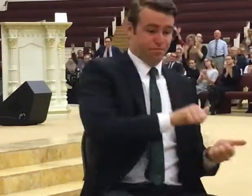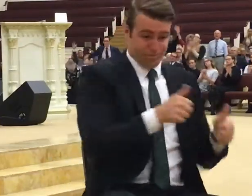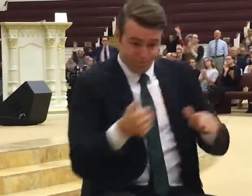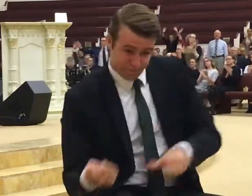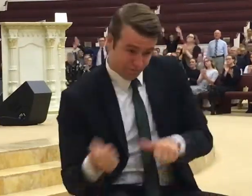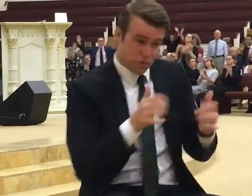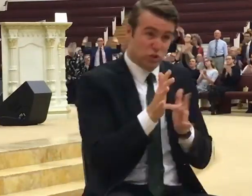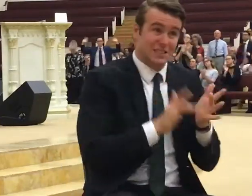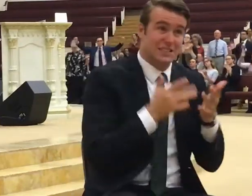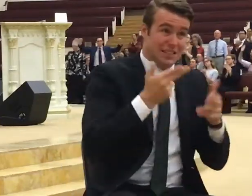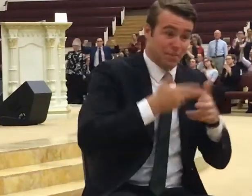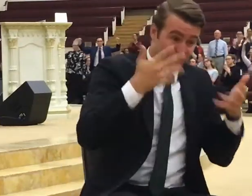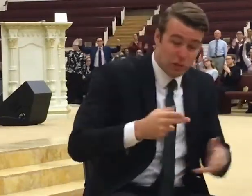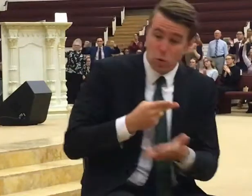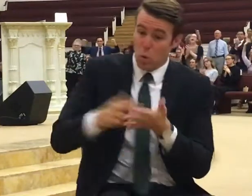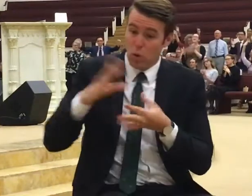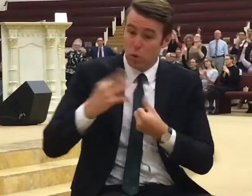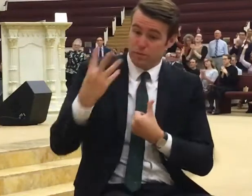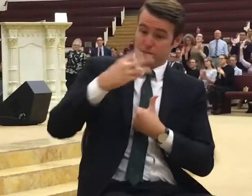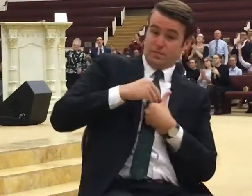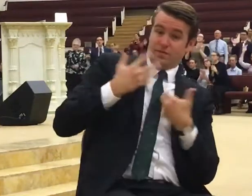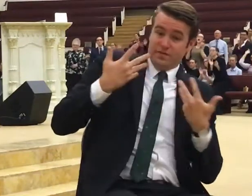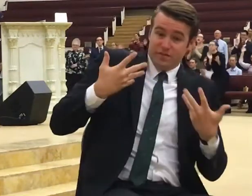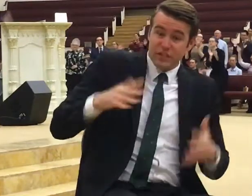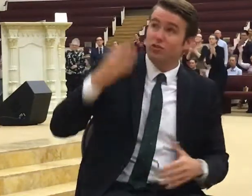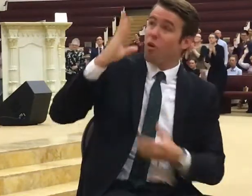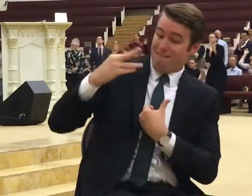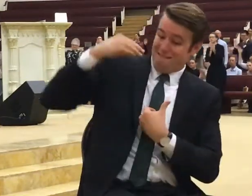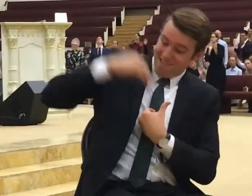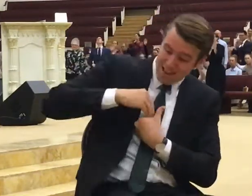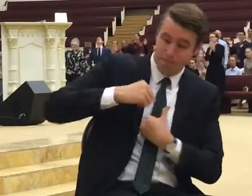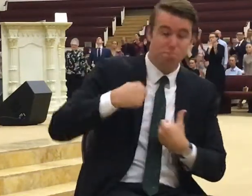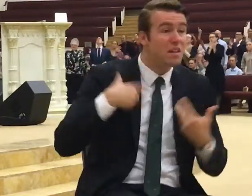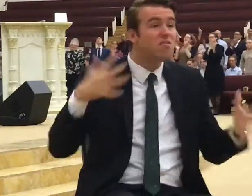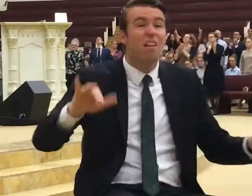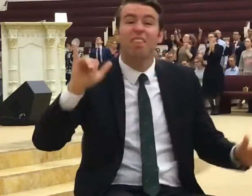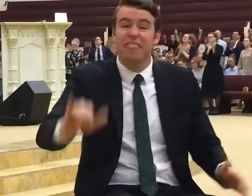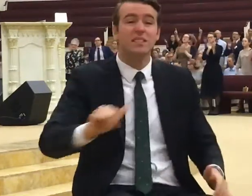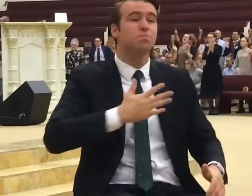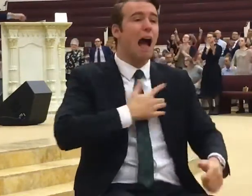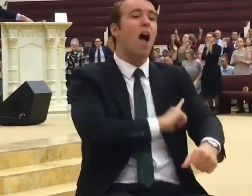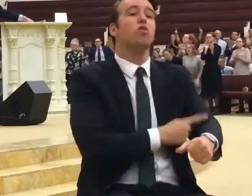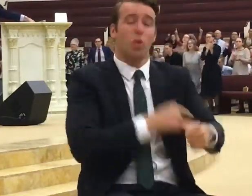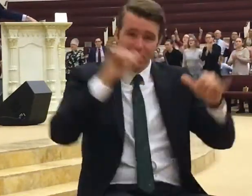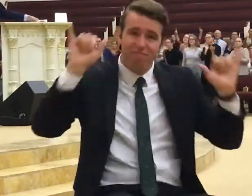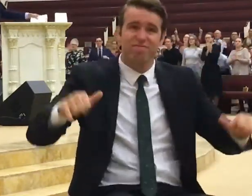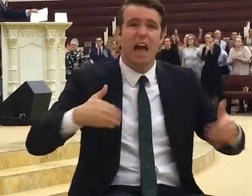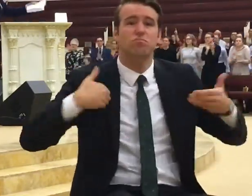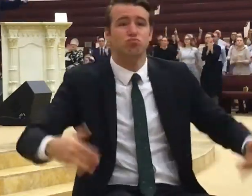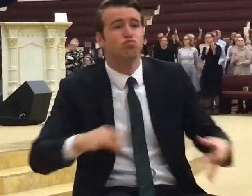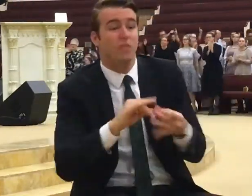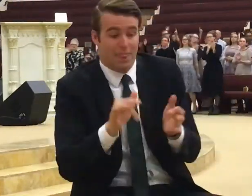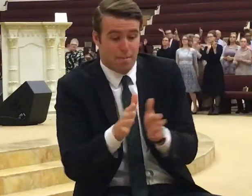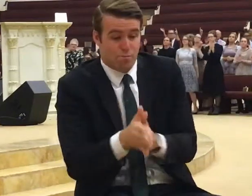Jesus. I've been filled with the Holy Ghost. He lives in me, and that's all the authority I need to take.